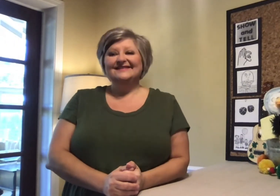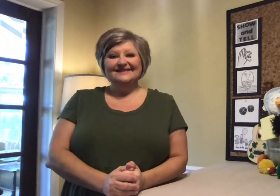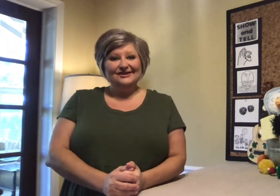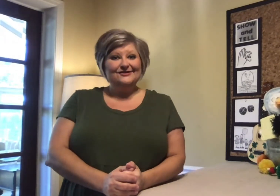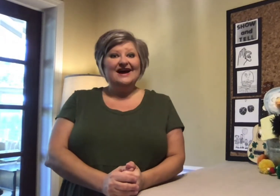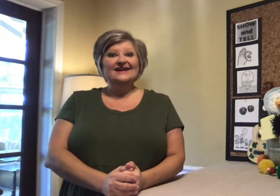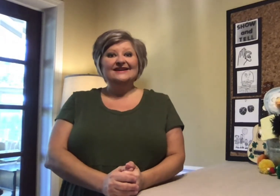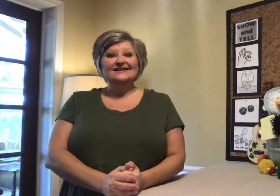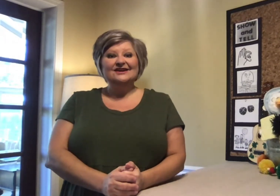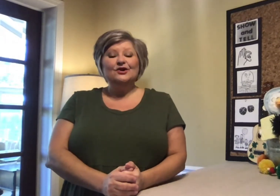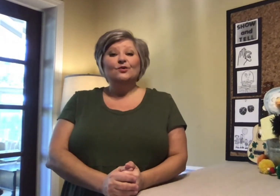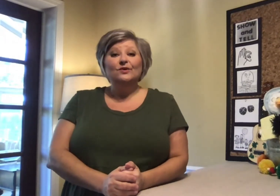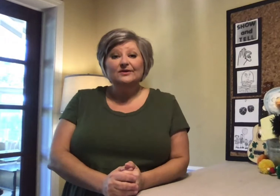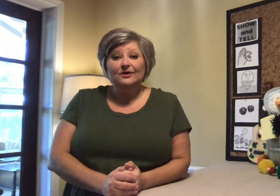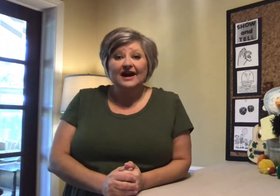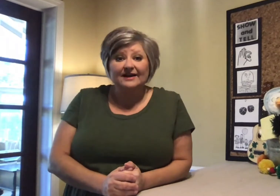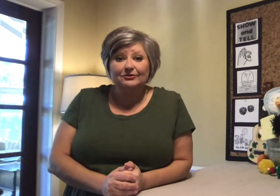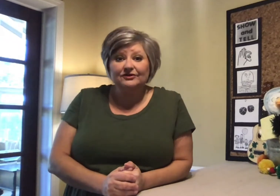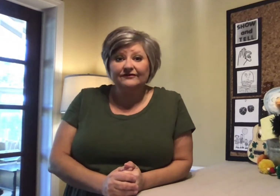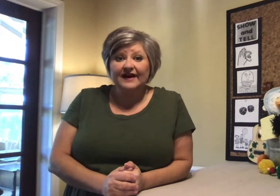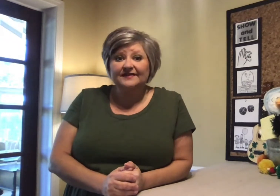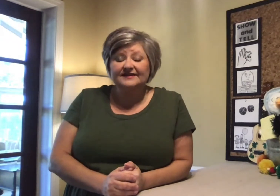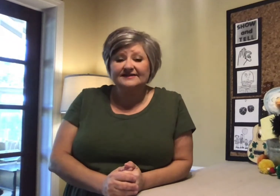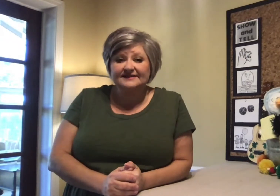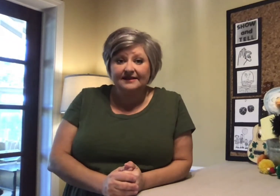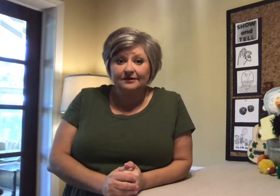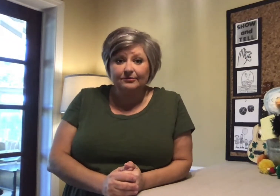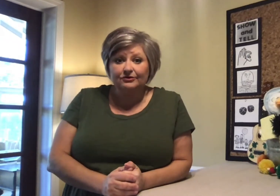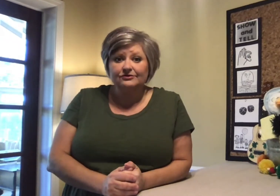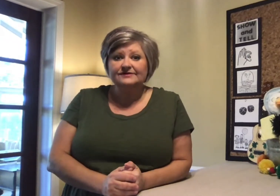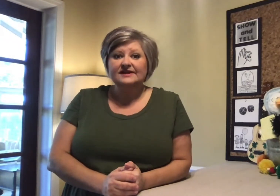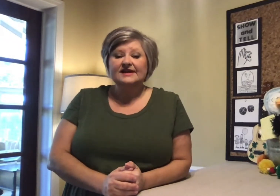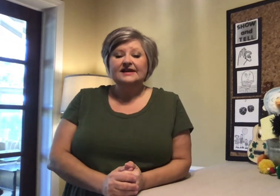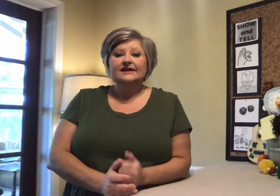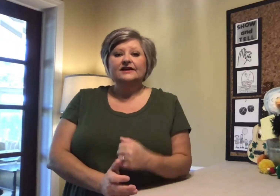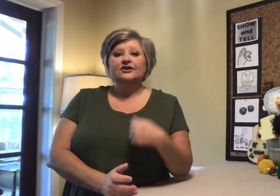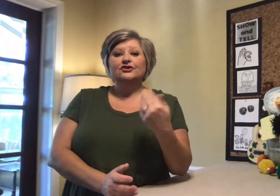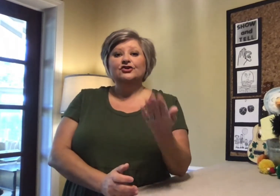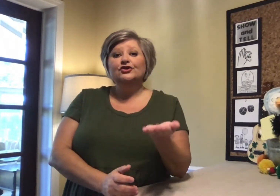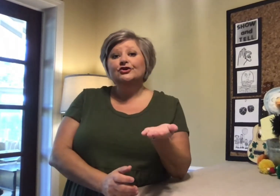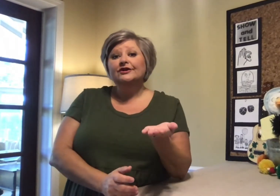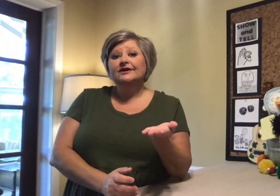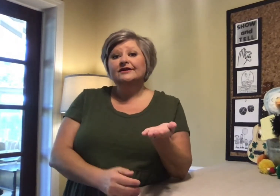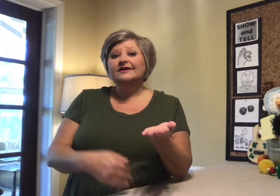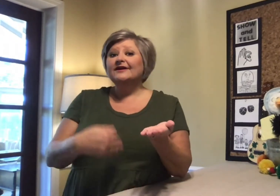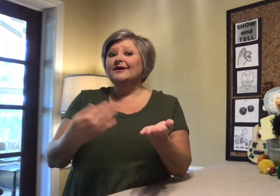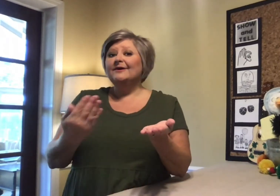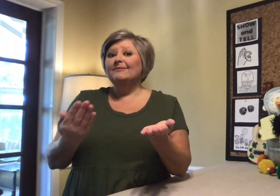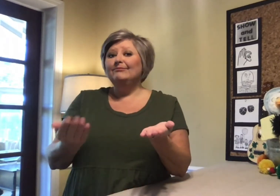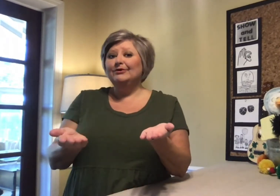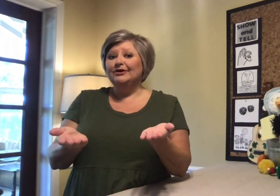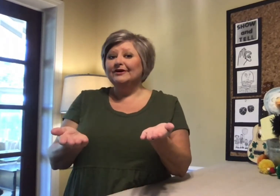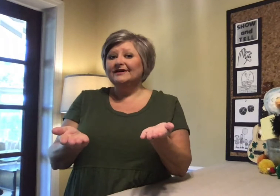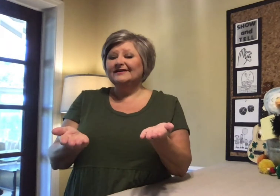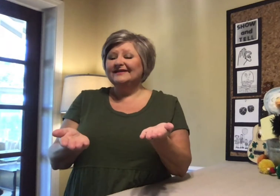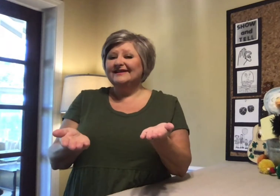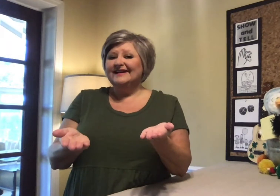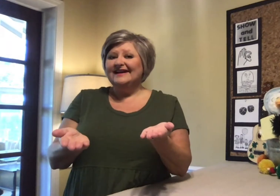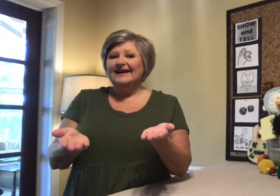You got it. We were able to find the syllables in cook, book, and then we